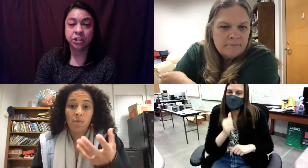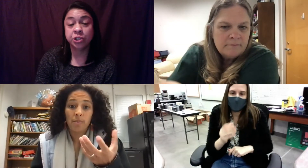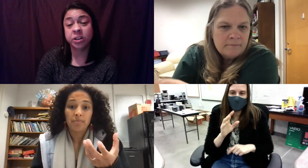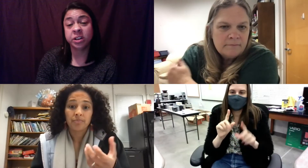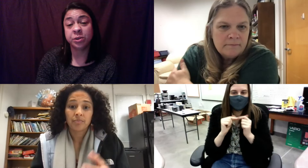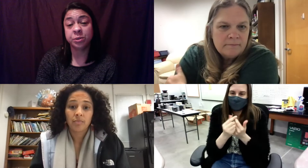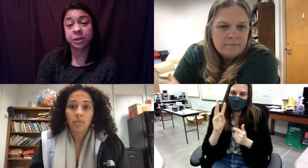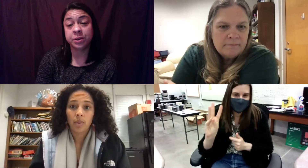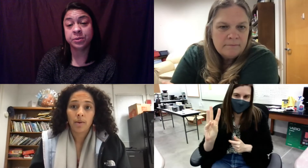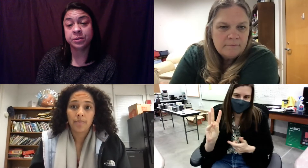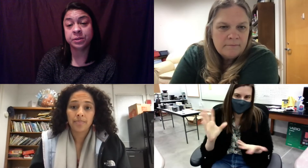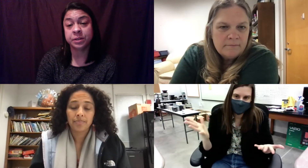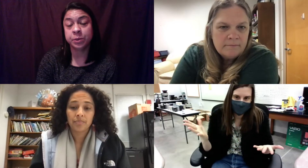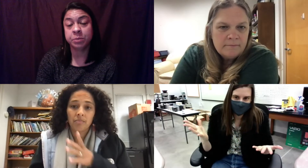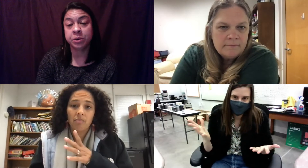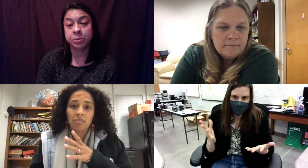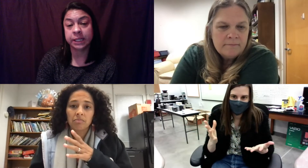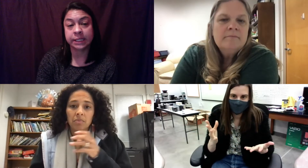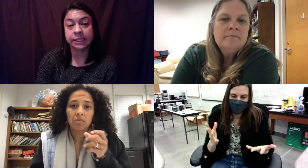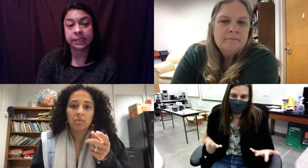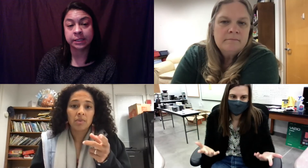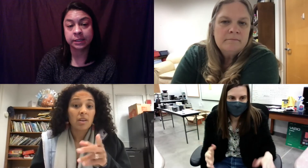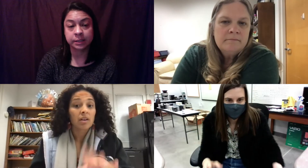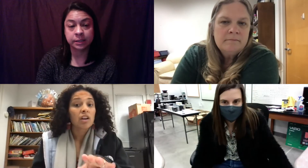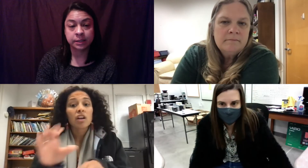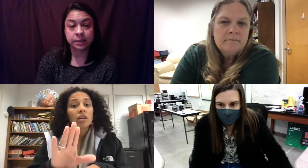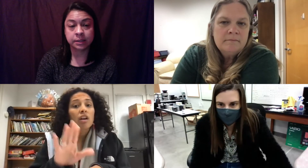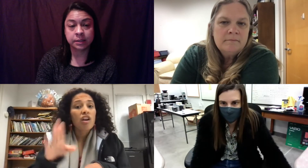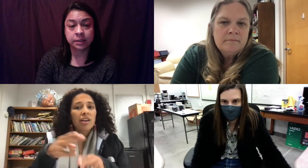She can join another group though. It wouldn't be group 6.